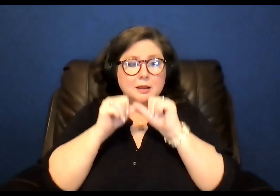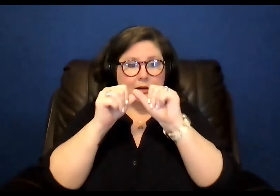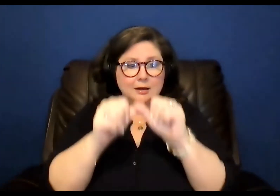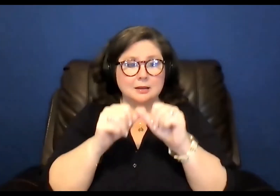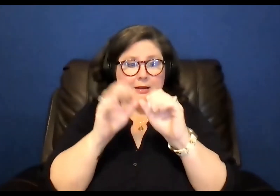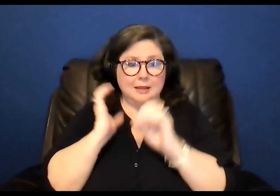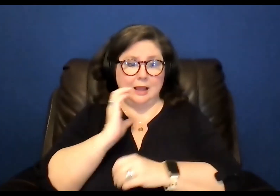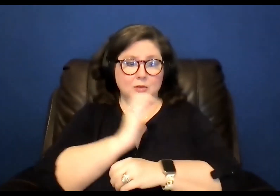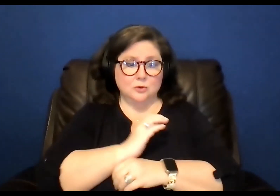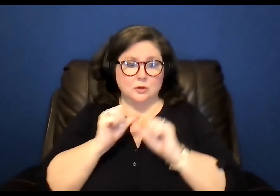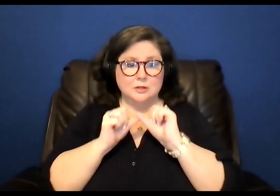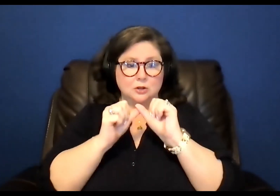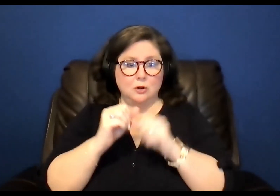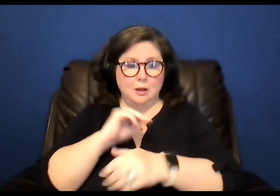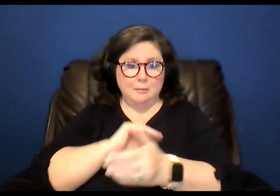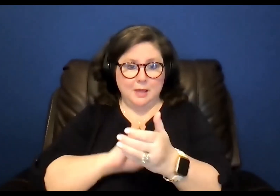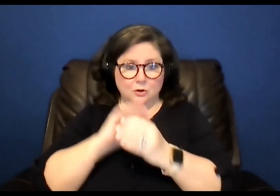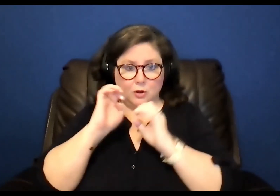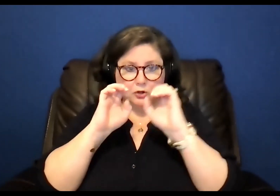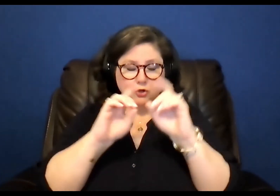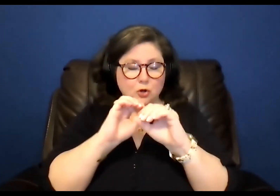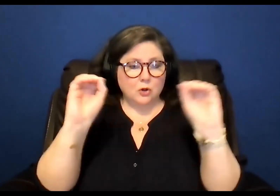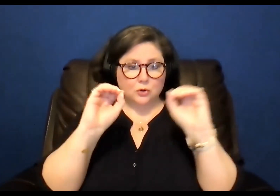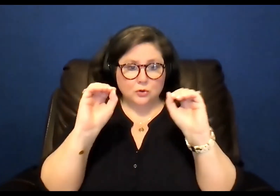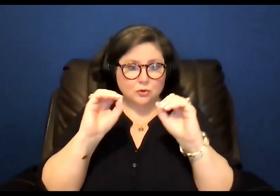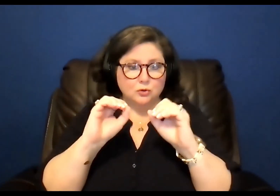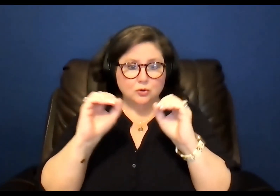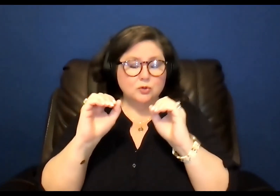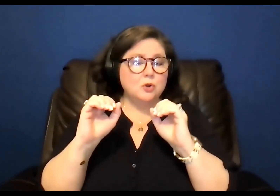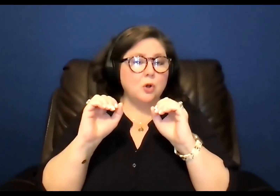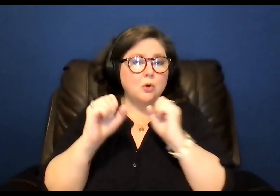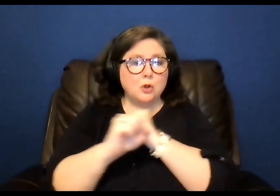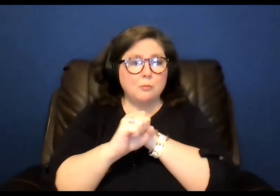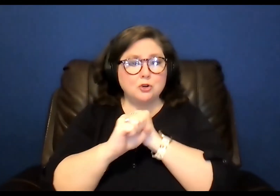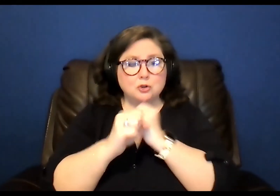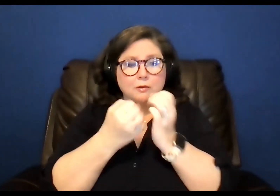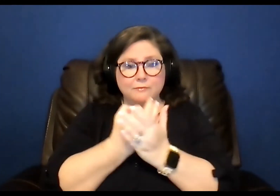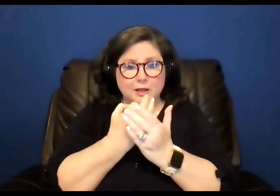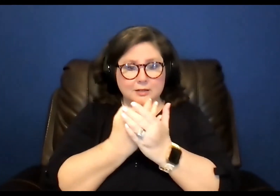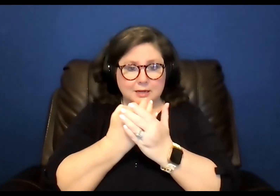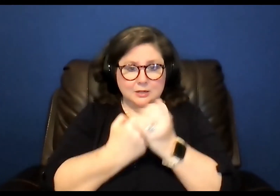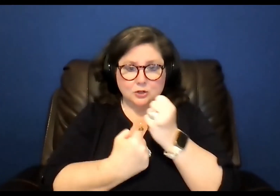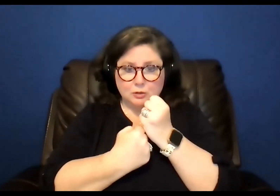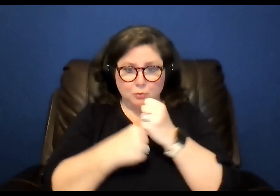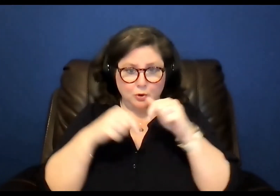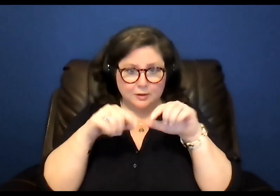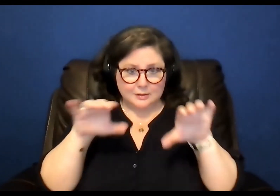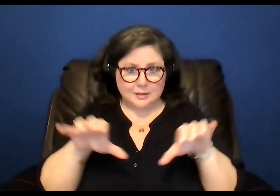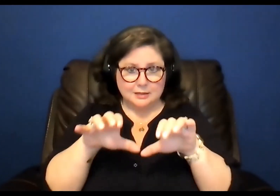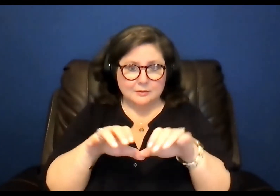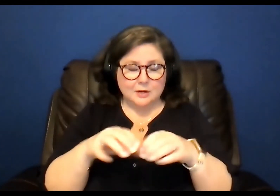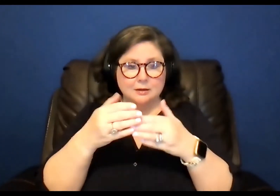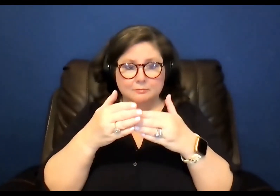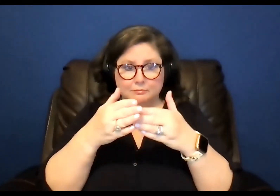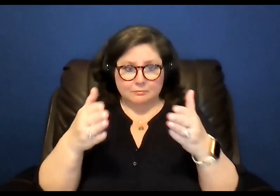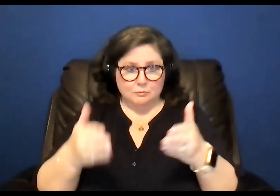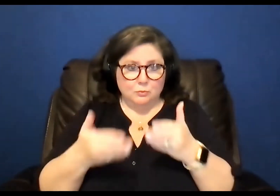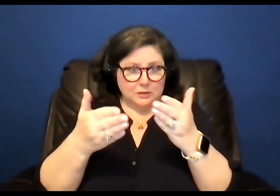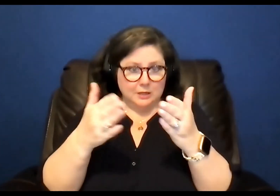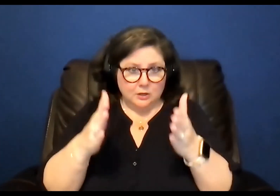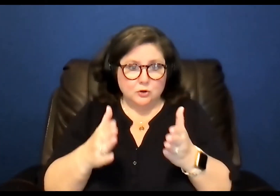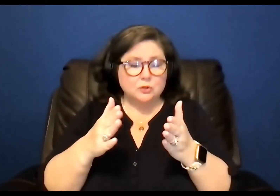Education. No commercial funding was received to support this activity, and our presenters have disclosed no relevant personal or